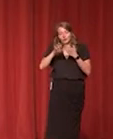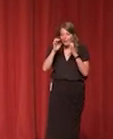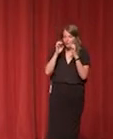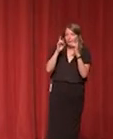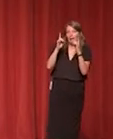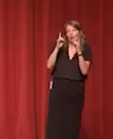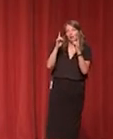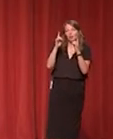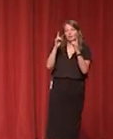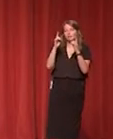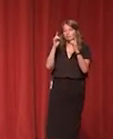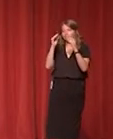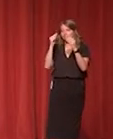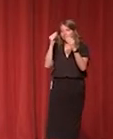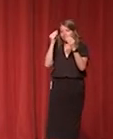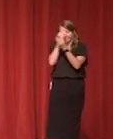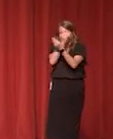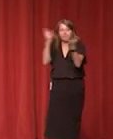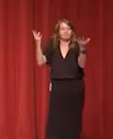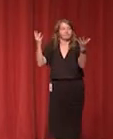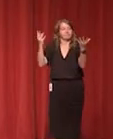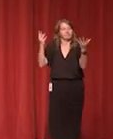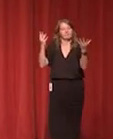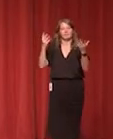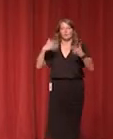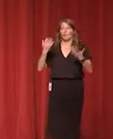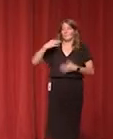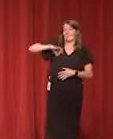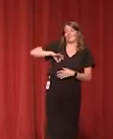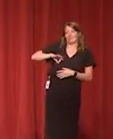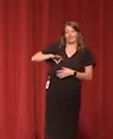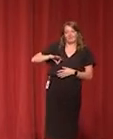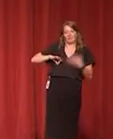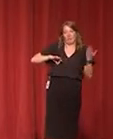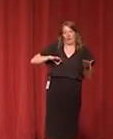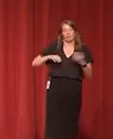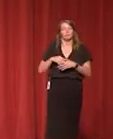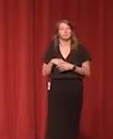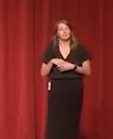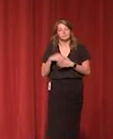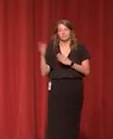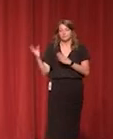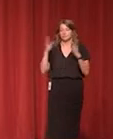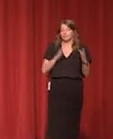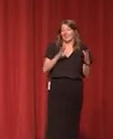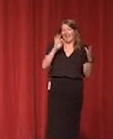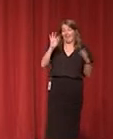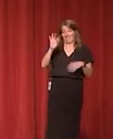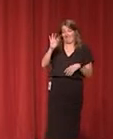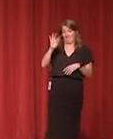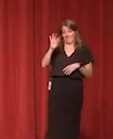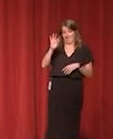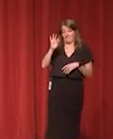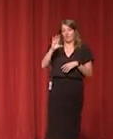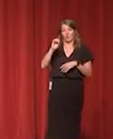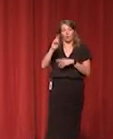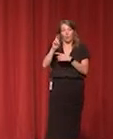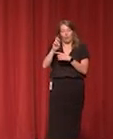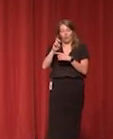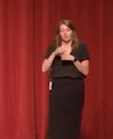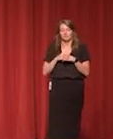and also share with you the benefits of being a part of a research study. The next core is the inclusion of underrepresented